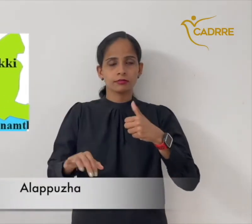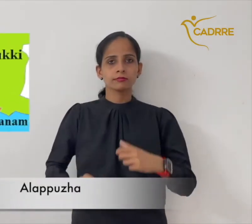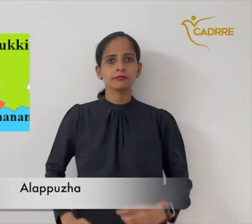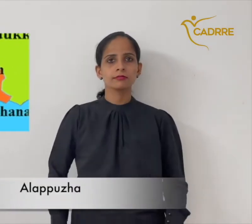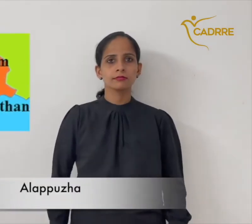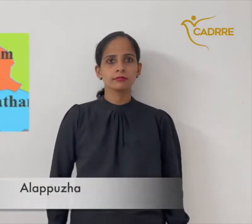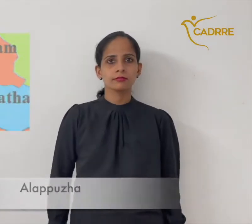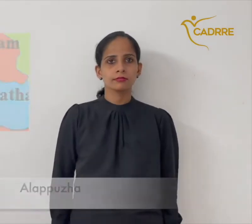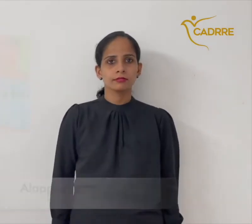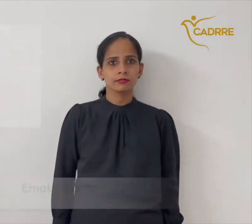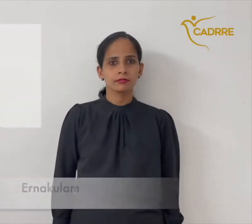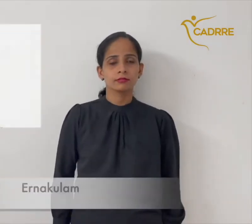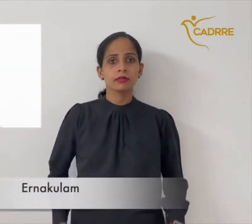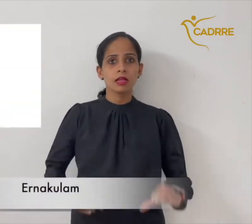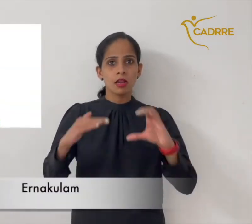Alappuzha,